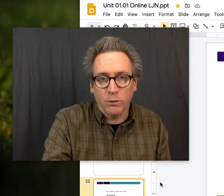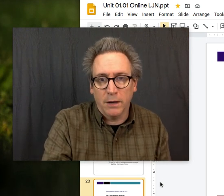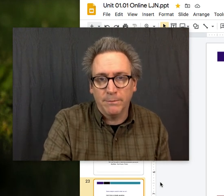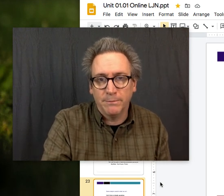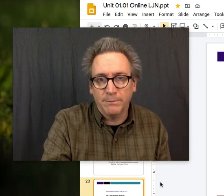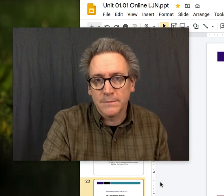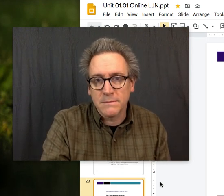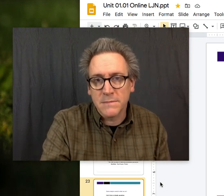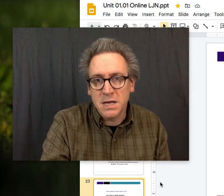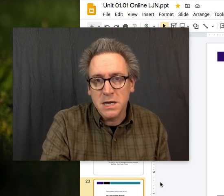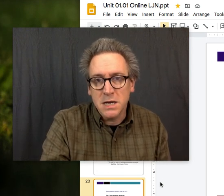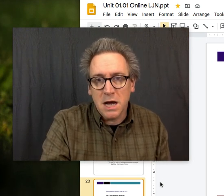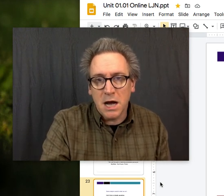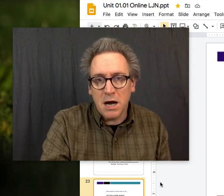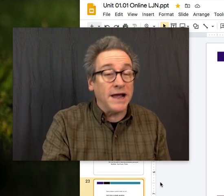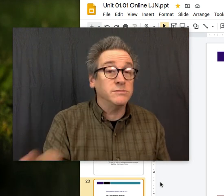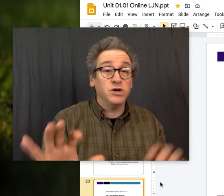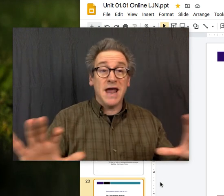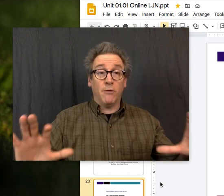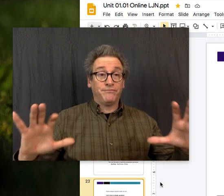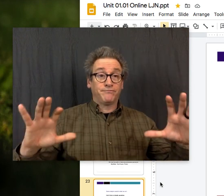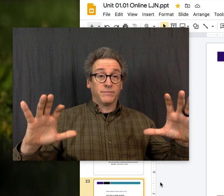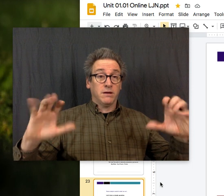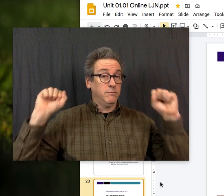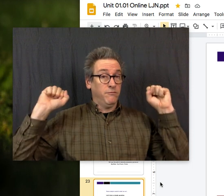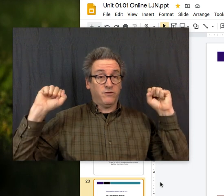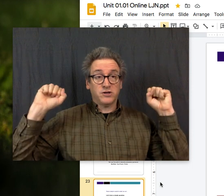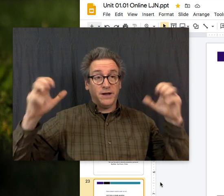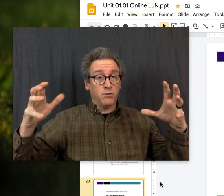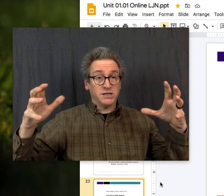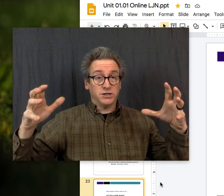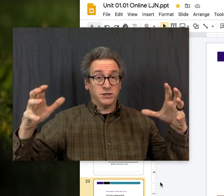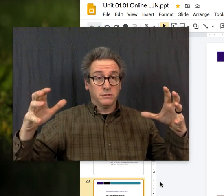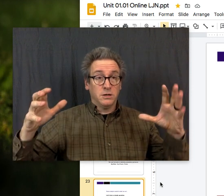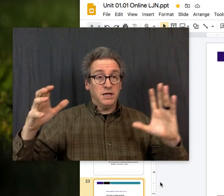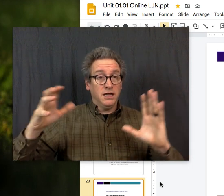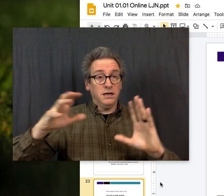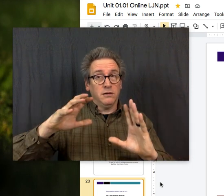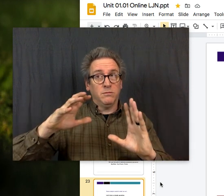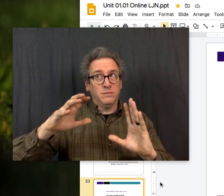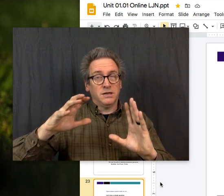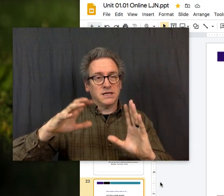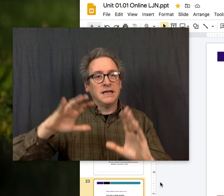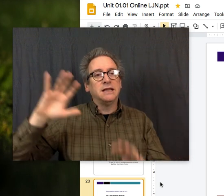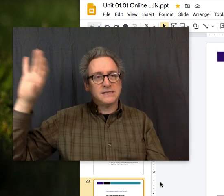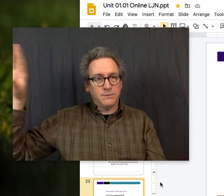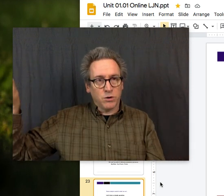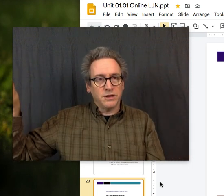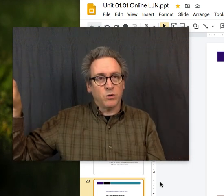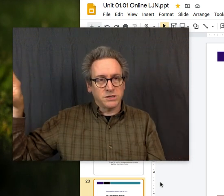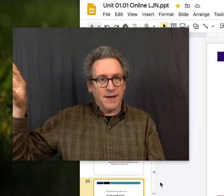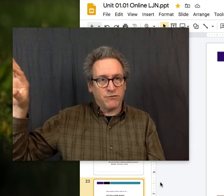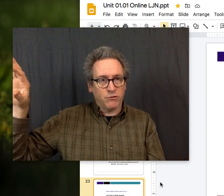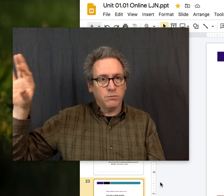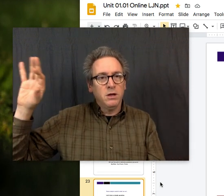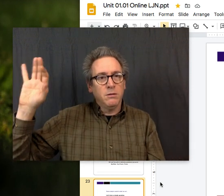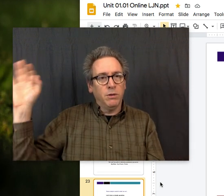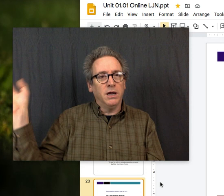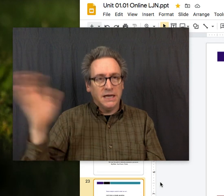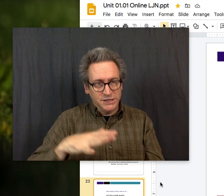it will come. Okay, so now, first big question, slightly less important than where's the